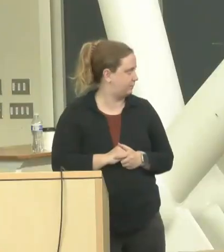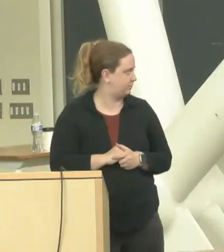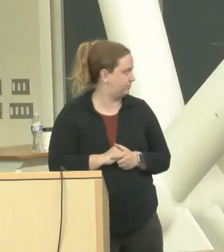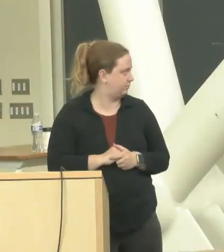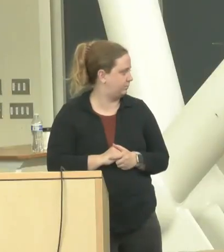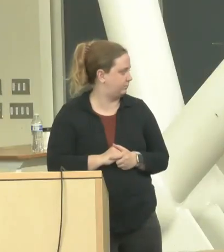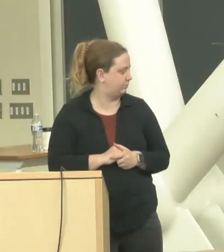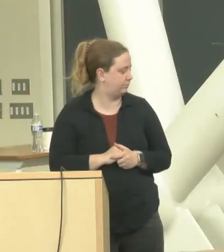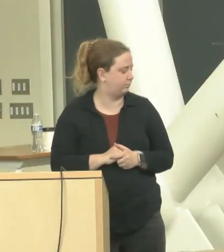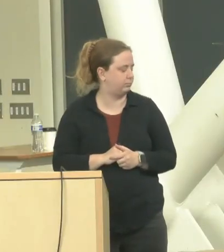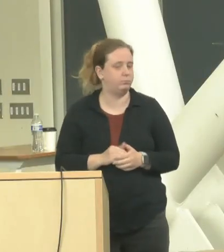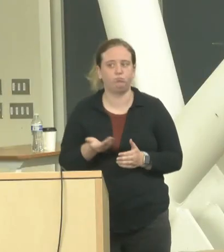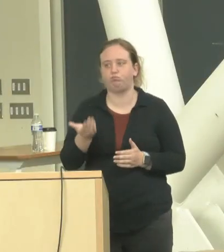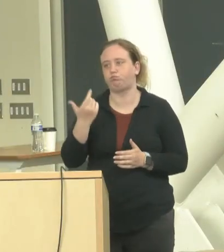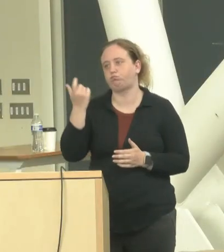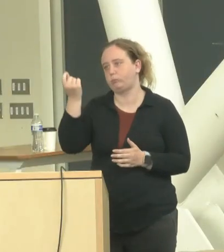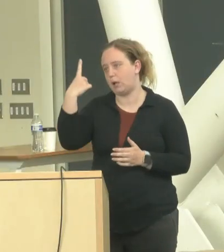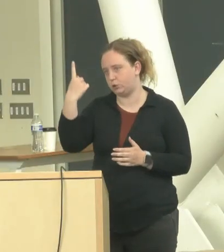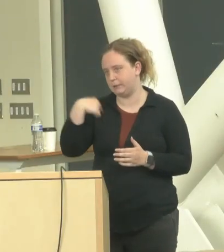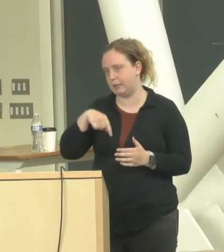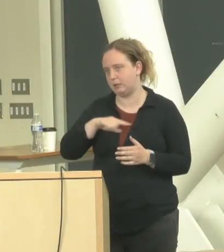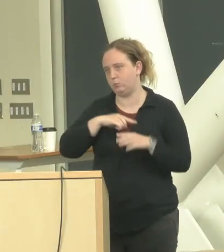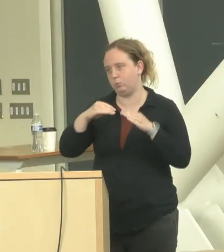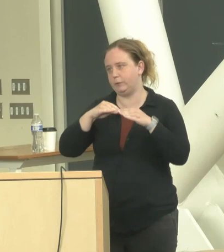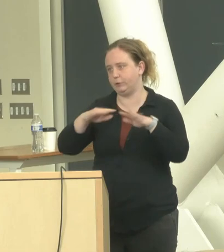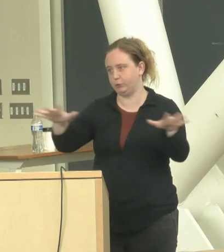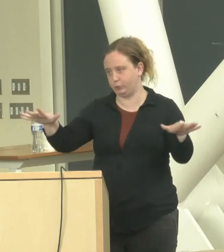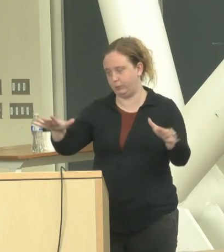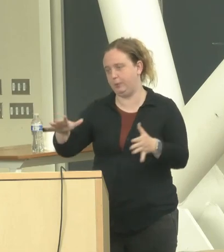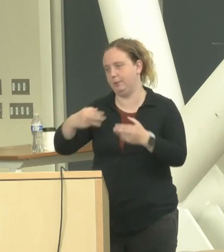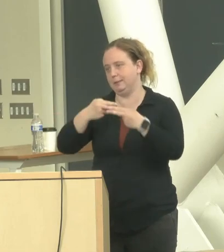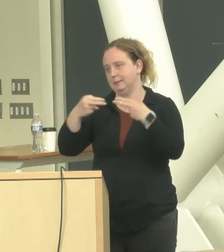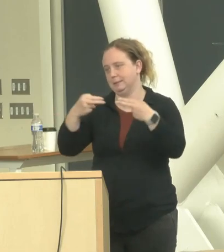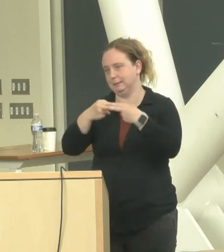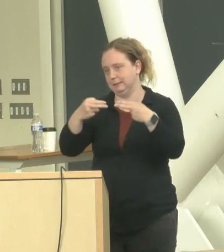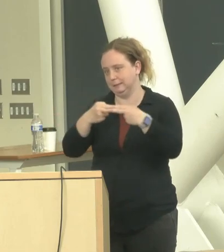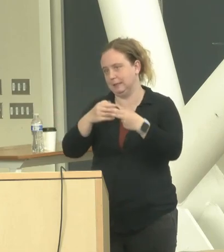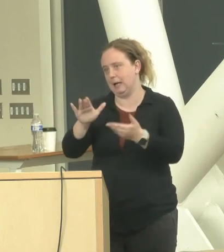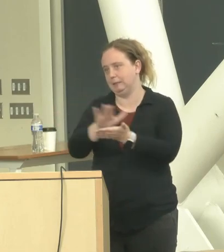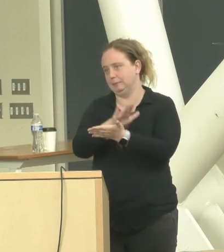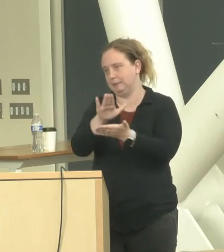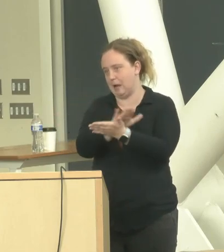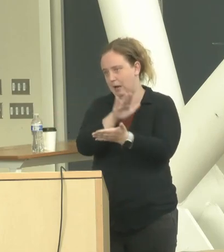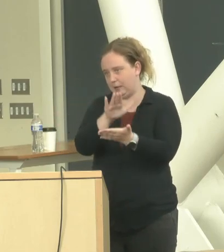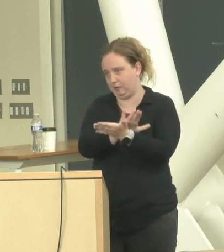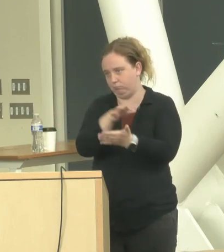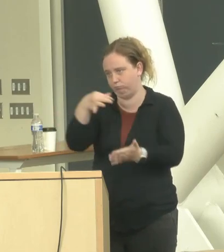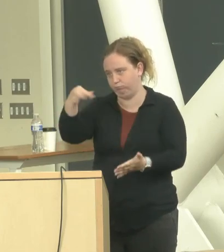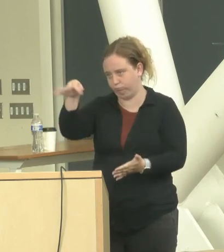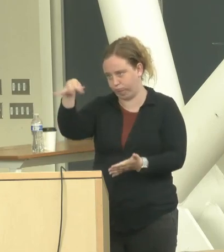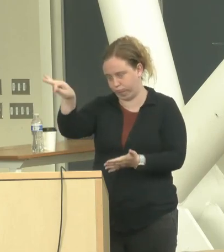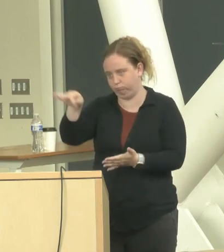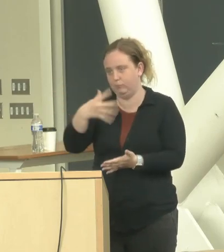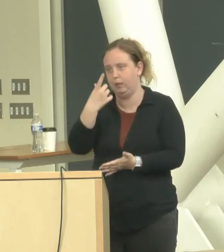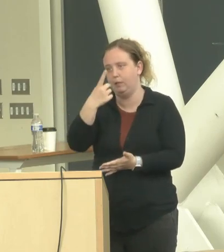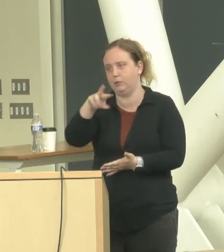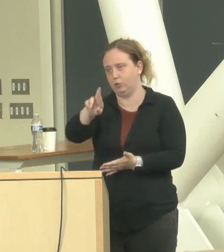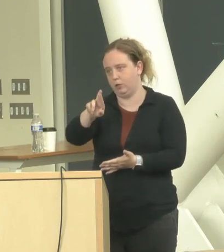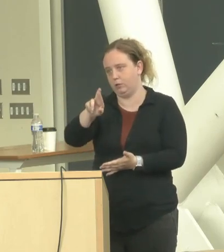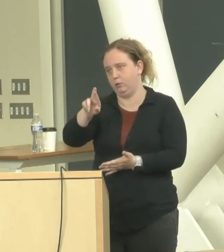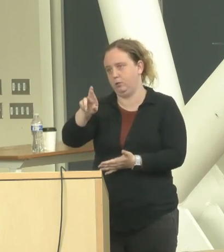I know we distributed the slide deck, and Dr. Jones talked about the guiding principles that we're